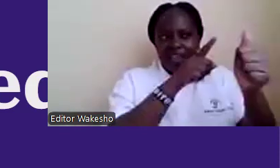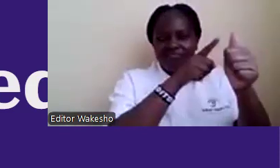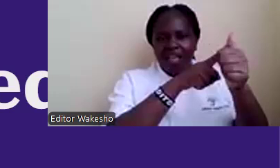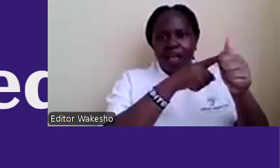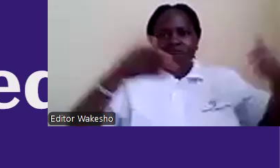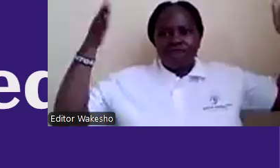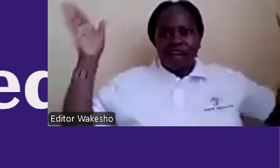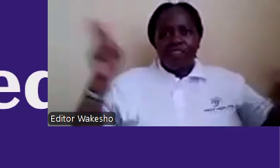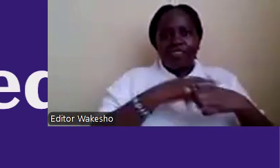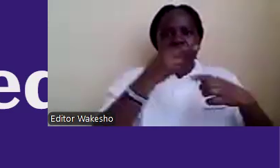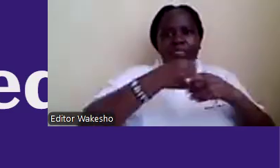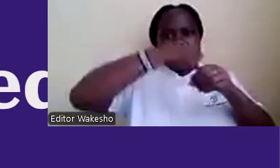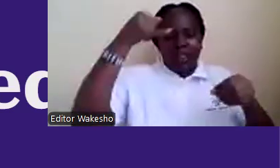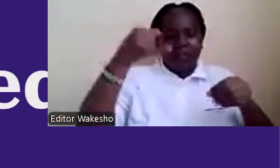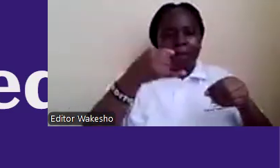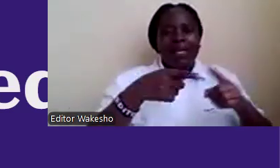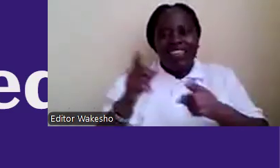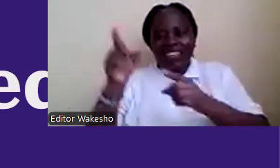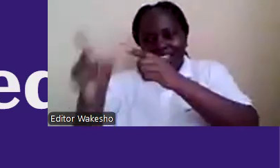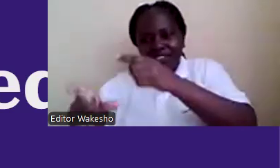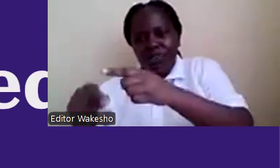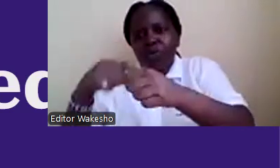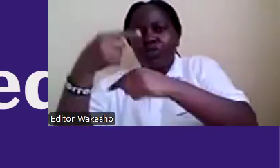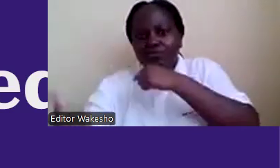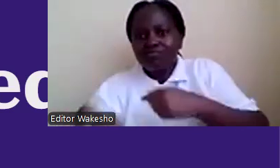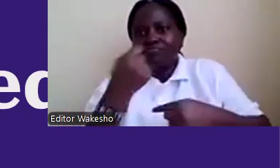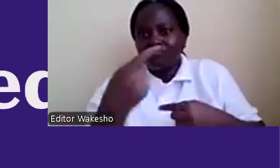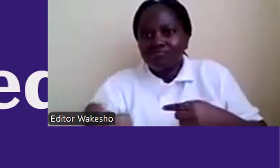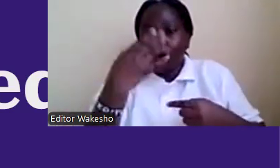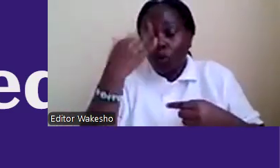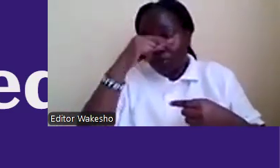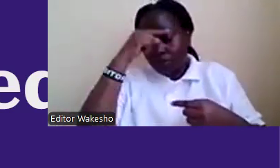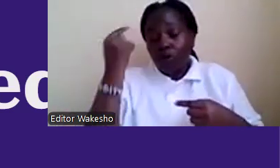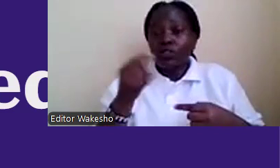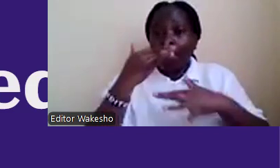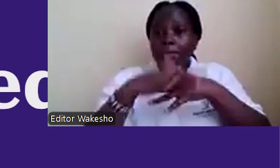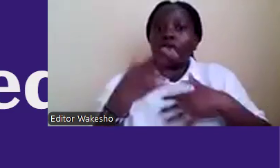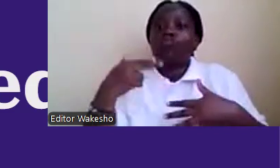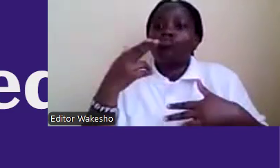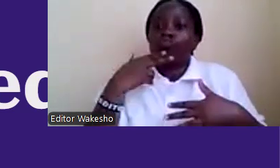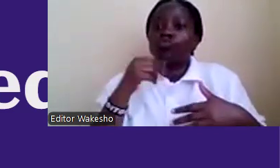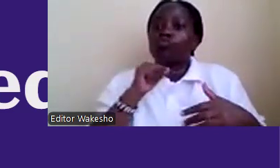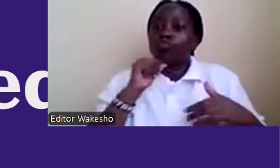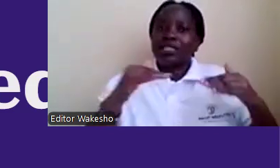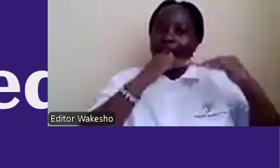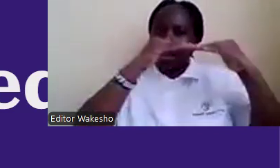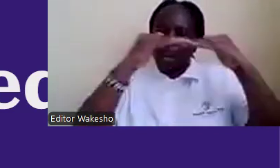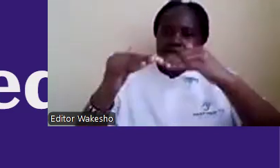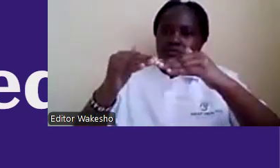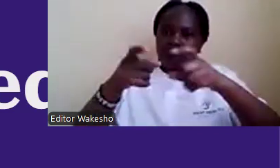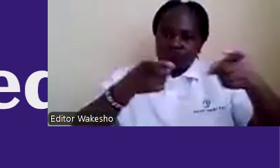to take medications. Their blood glucose is still not yet at a level where it's well managed.